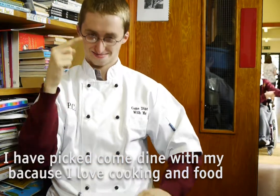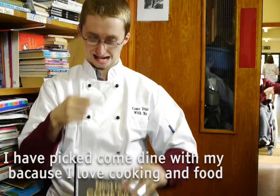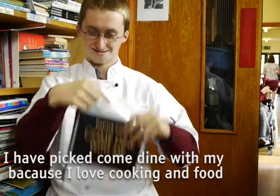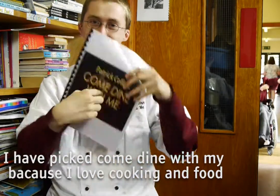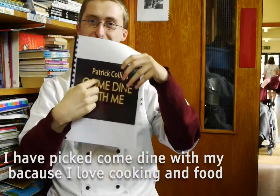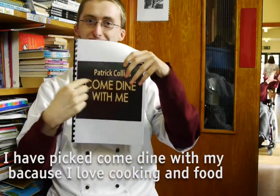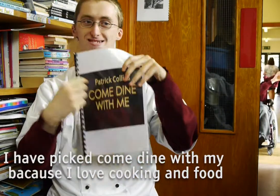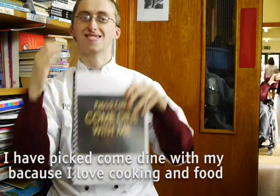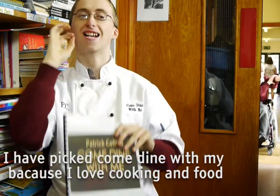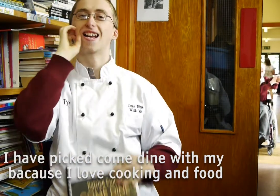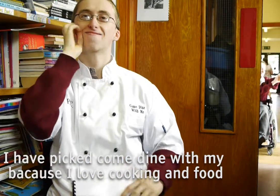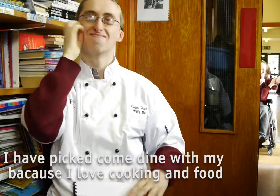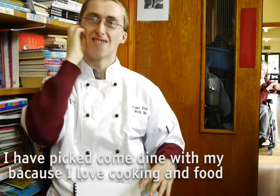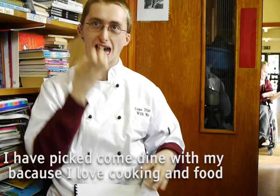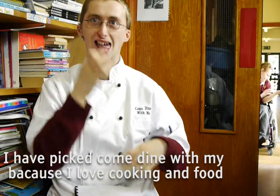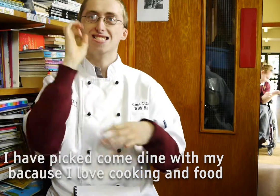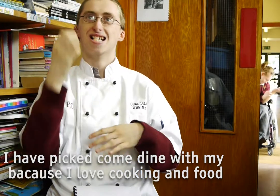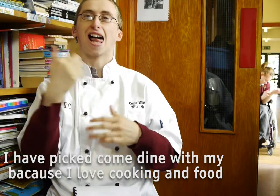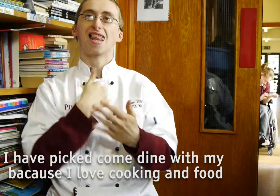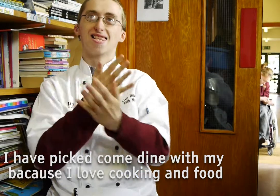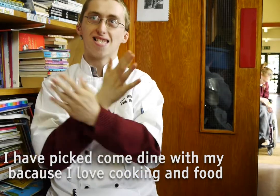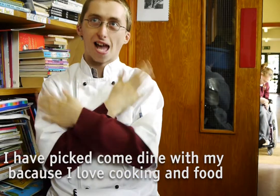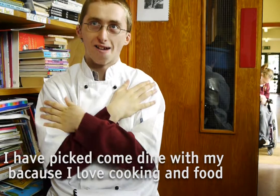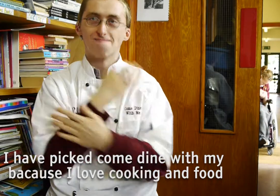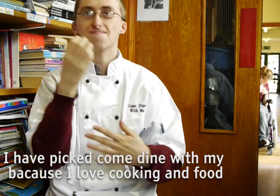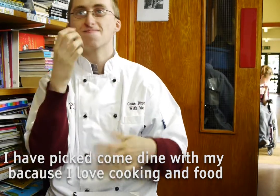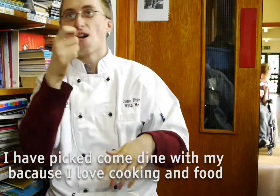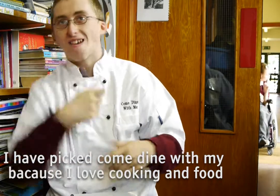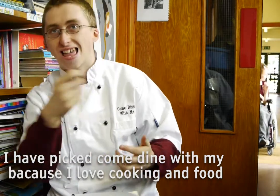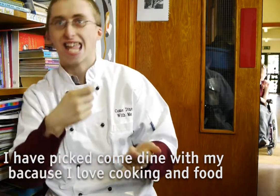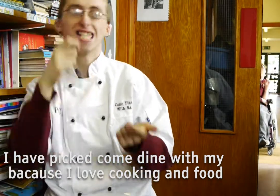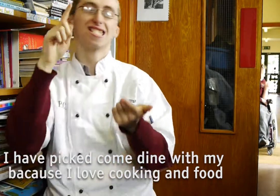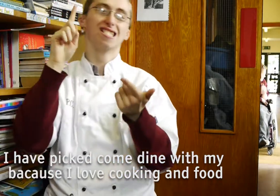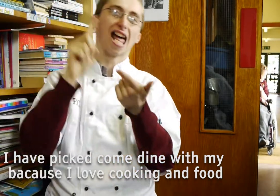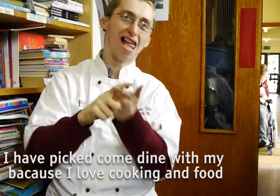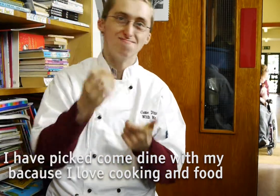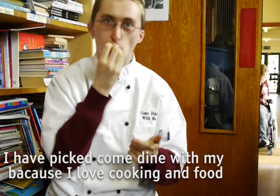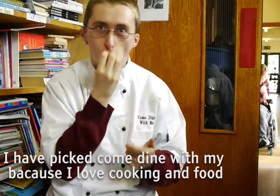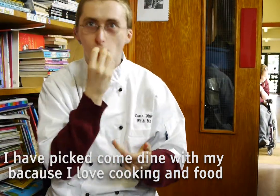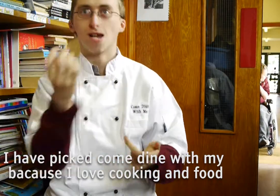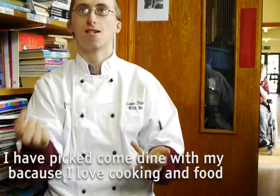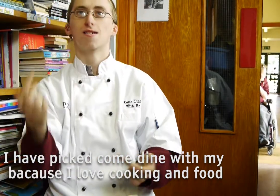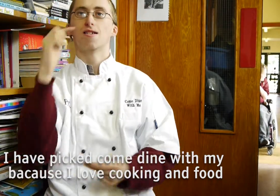I have picked this to come dine with me because I love cooking and